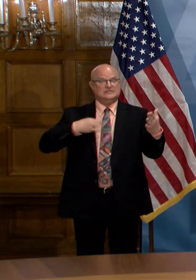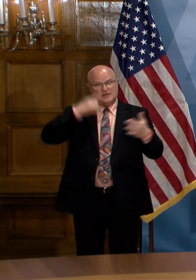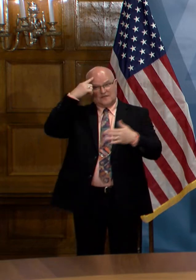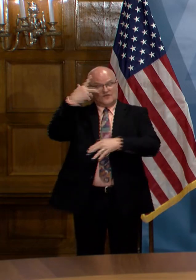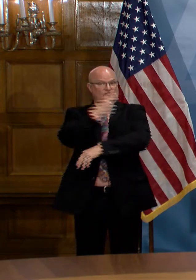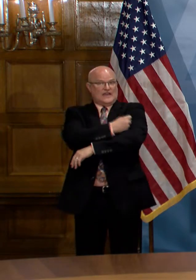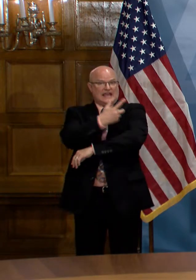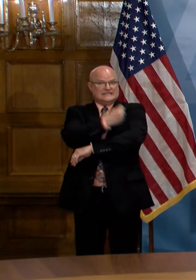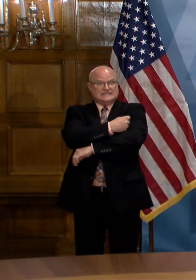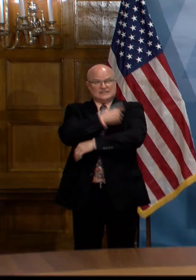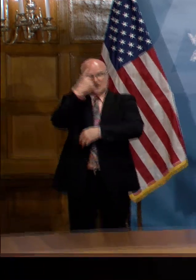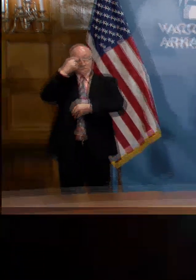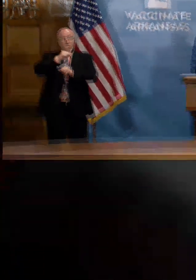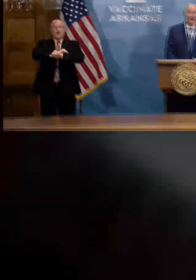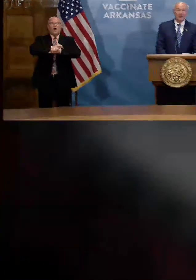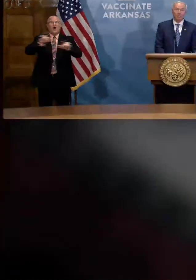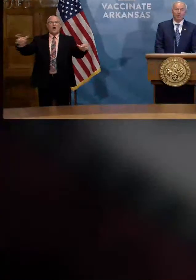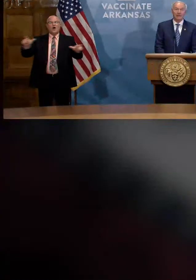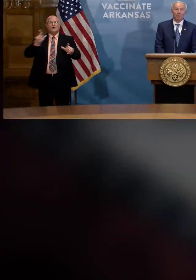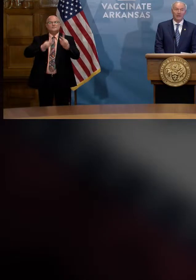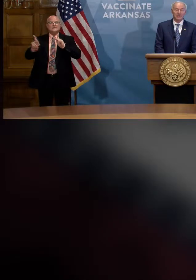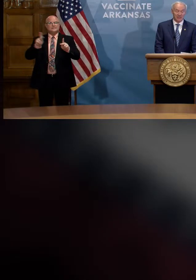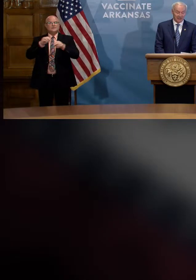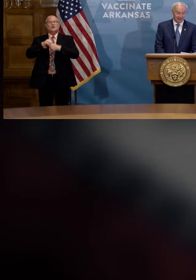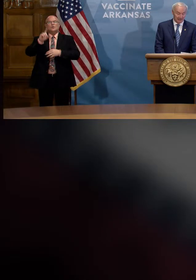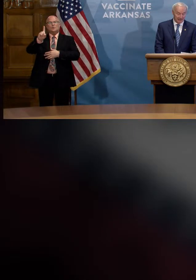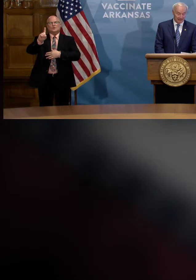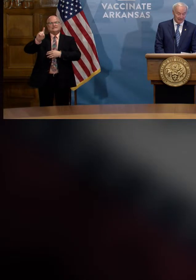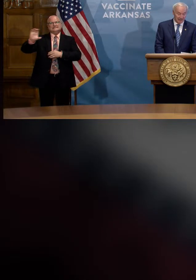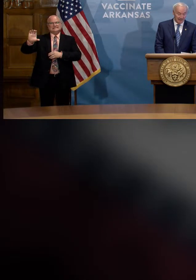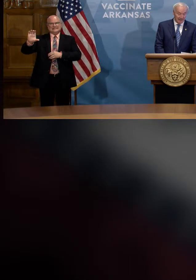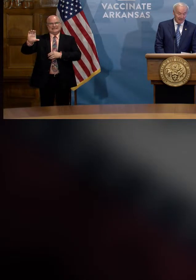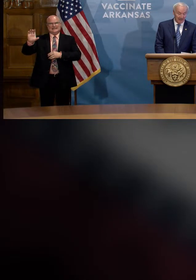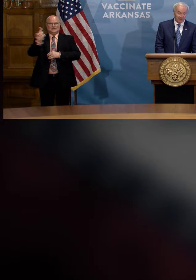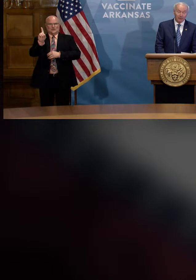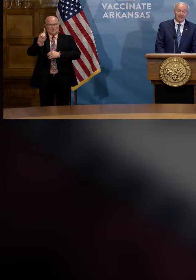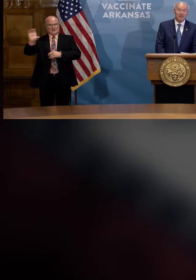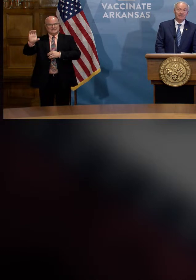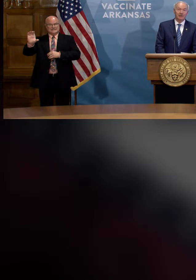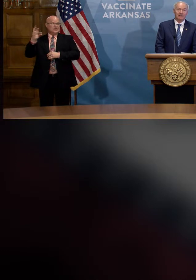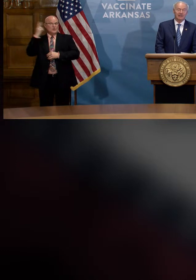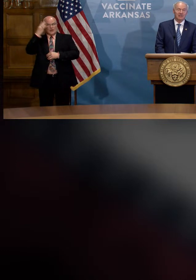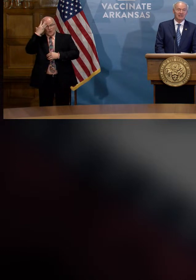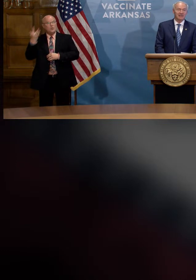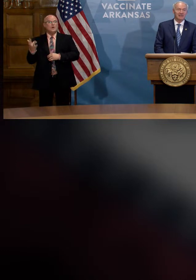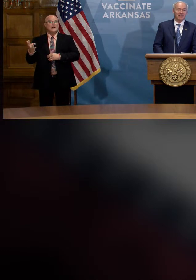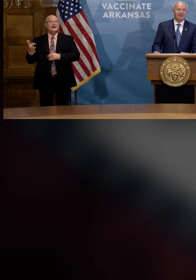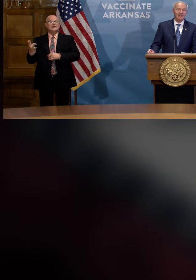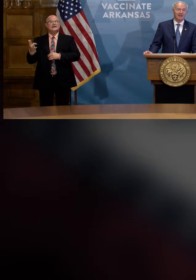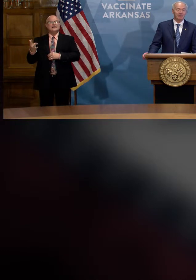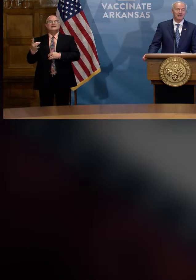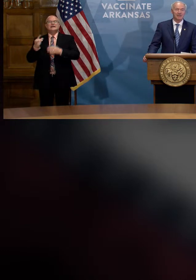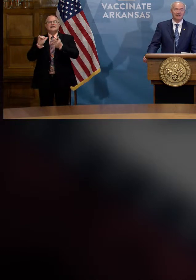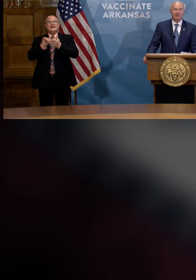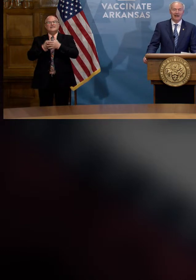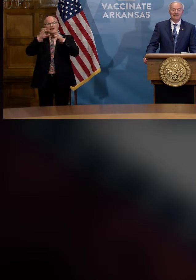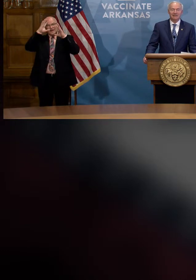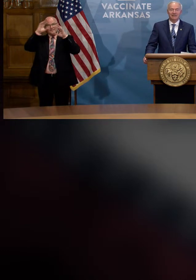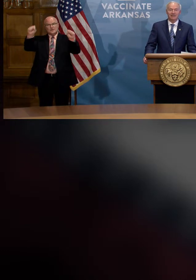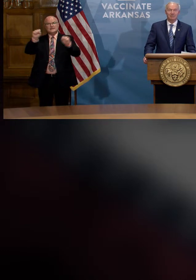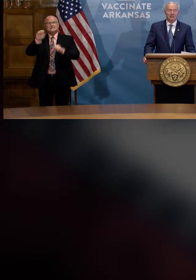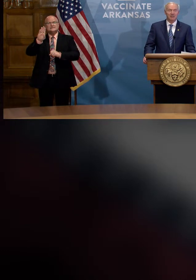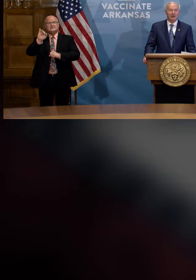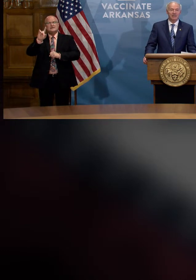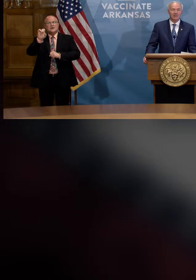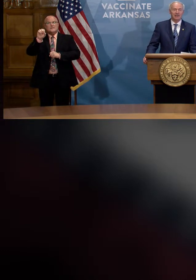for vaccines to all in Category 1C. The reasons for this is that President